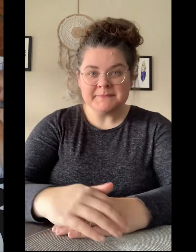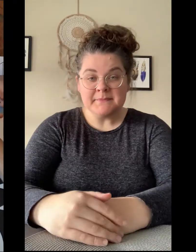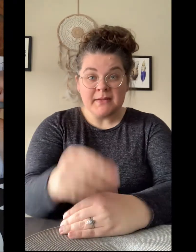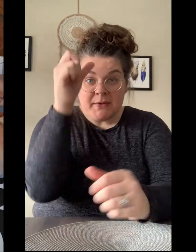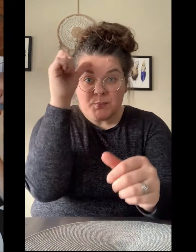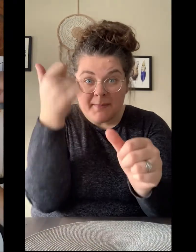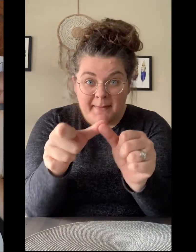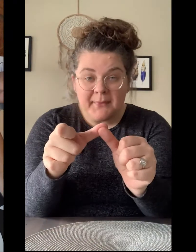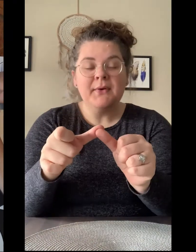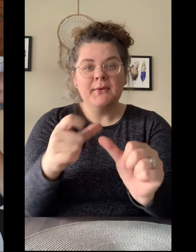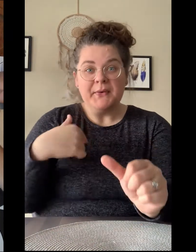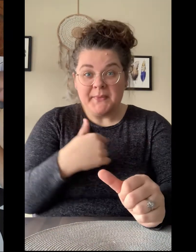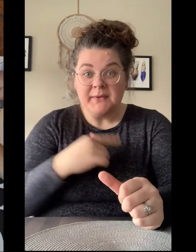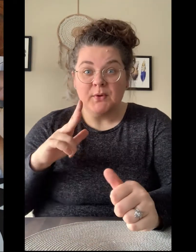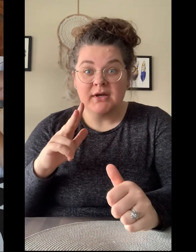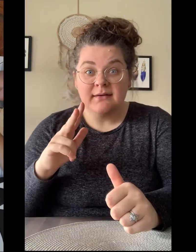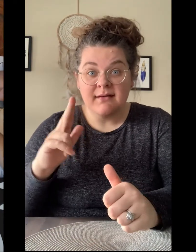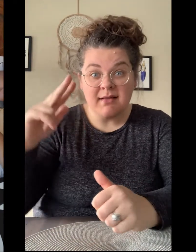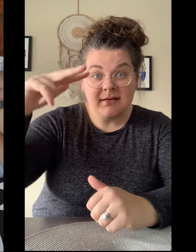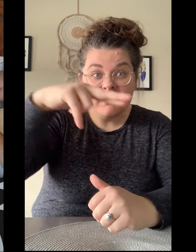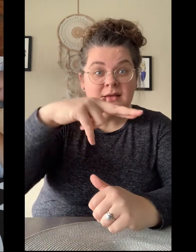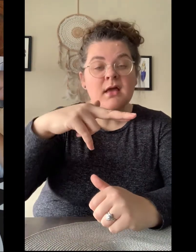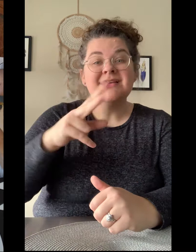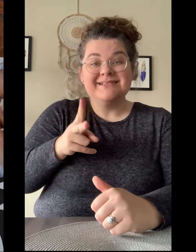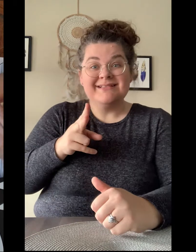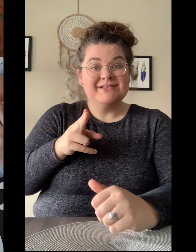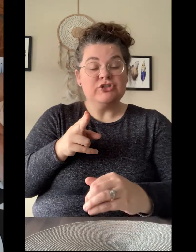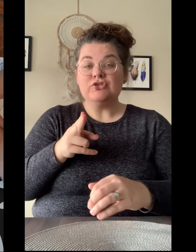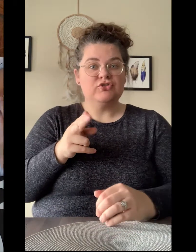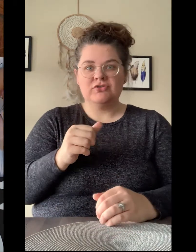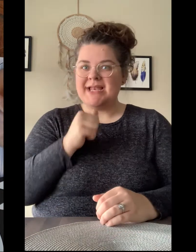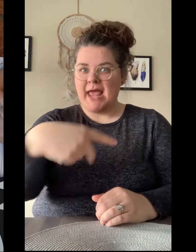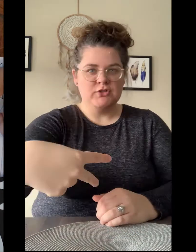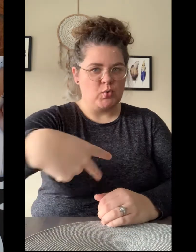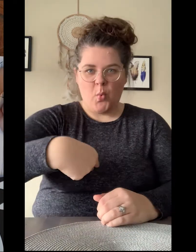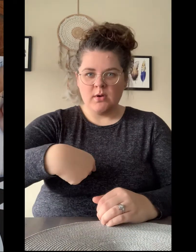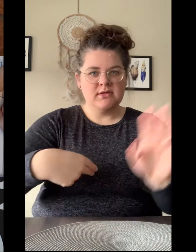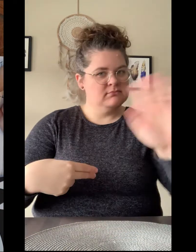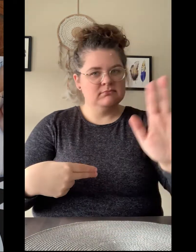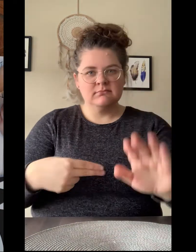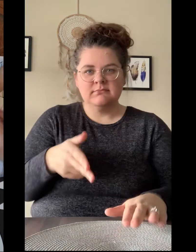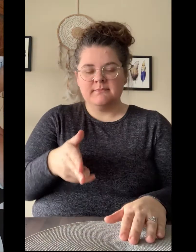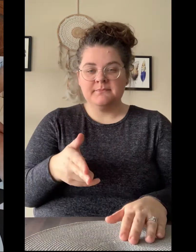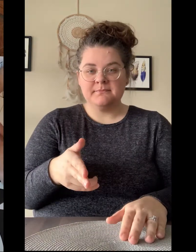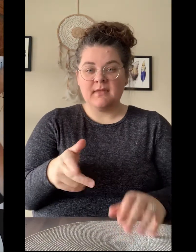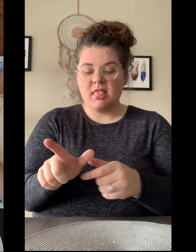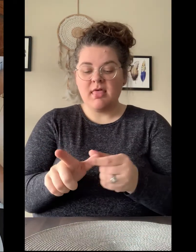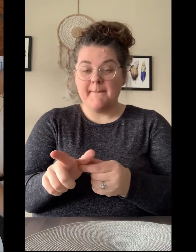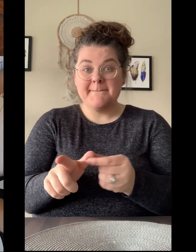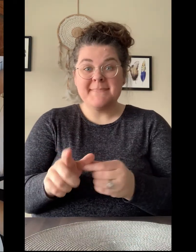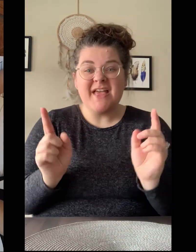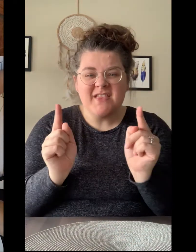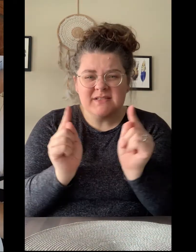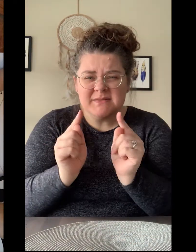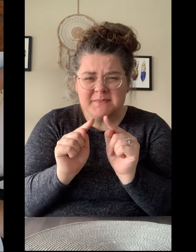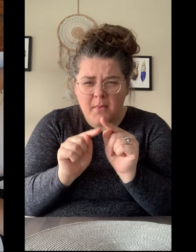Remember, when we're cutting, we're keeping these scissors pointed away from us. The thumb goes in the smaller hole, and however many